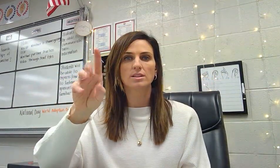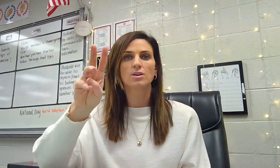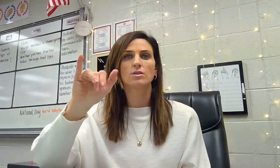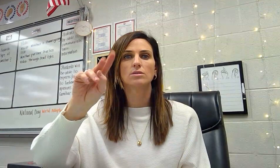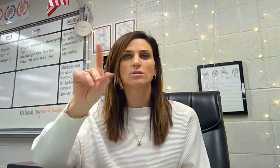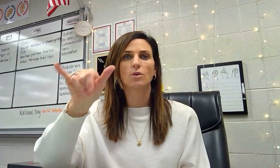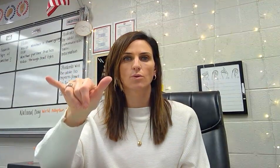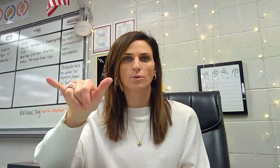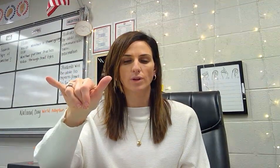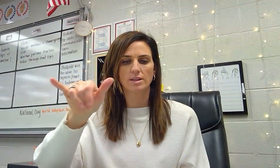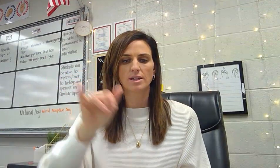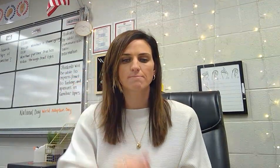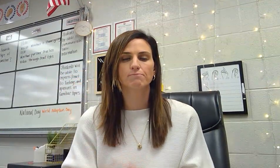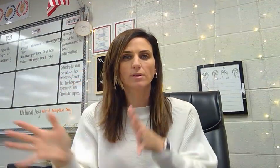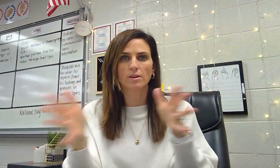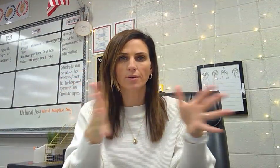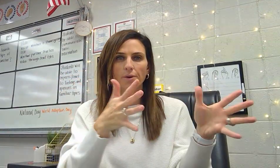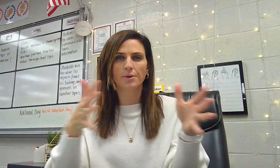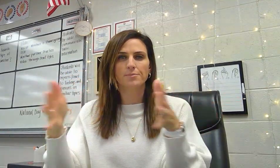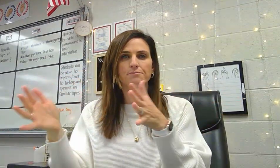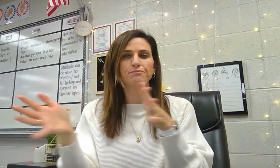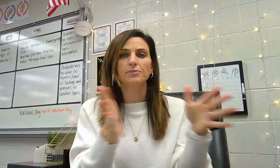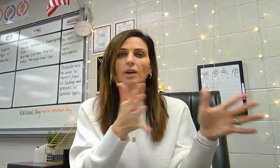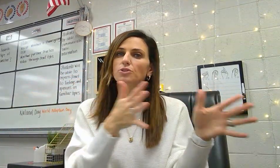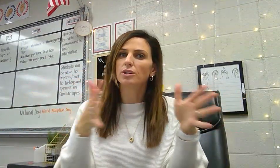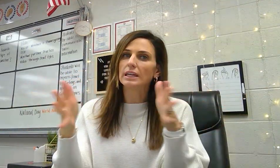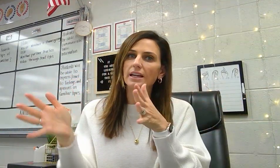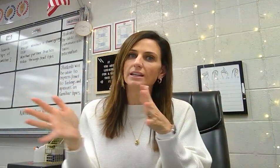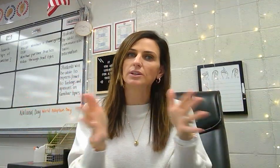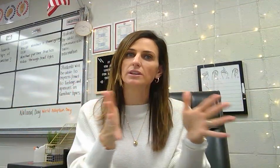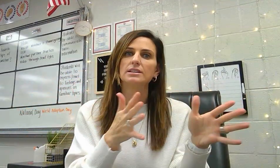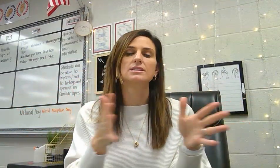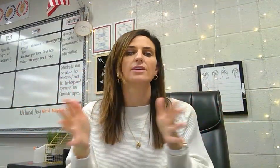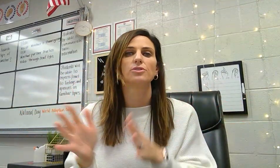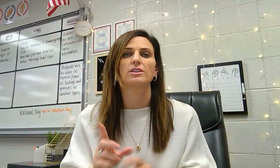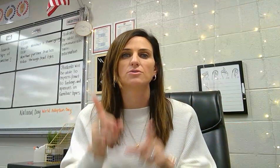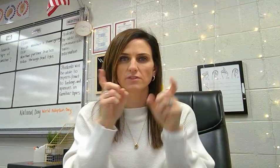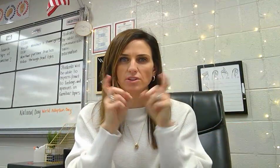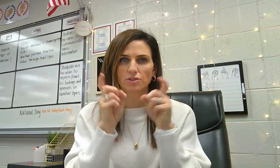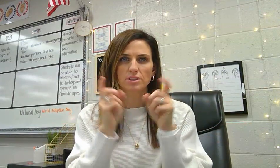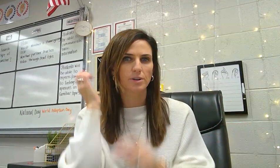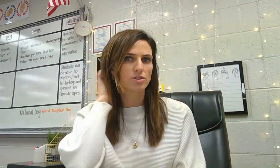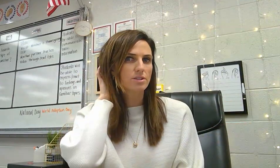wind or windy. And you can again really exaggerate those facial